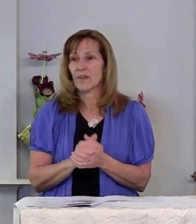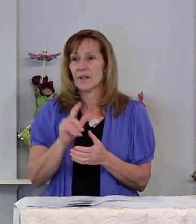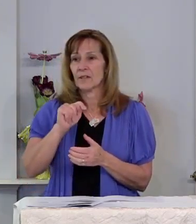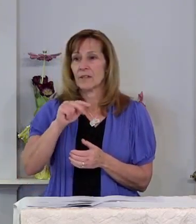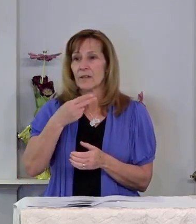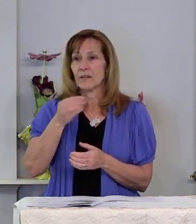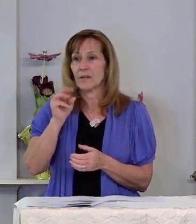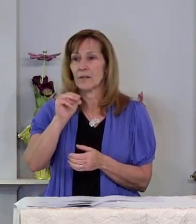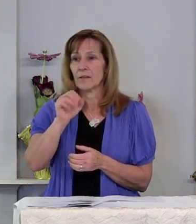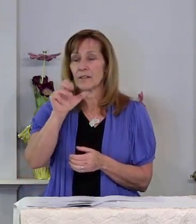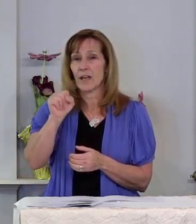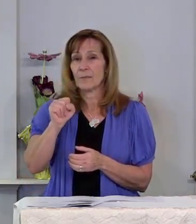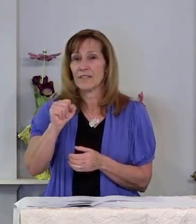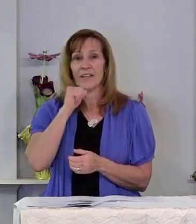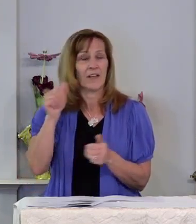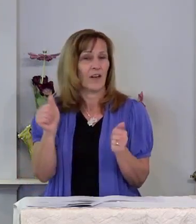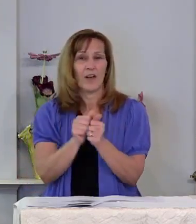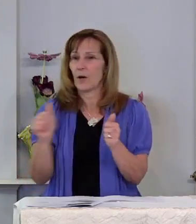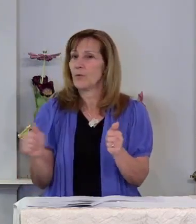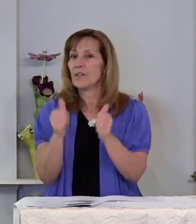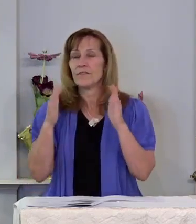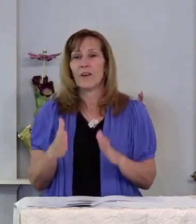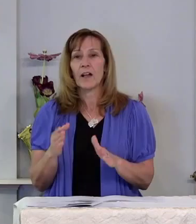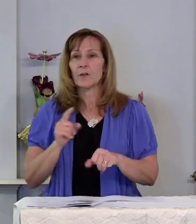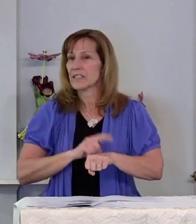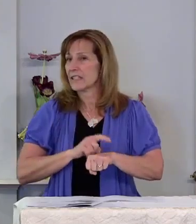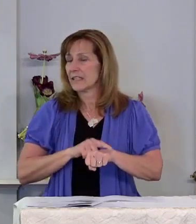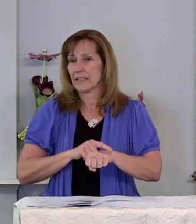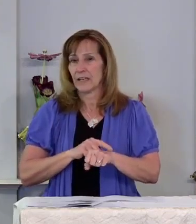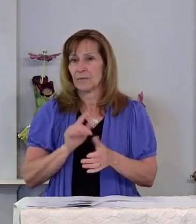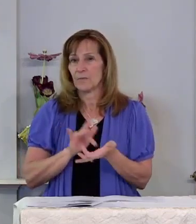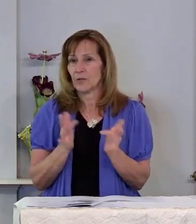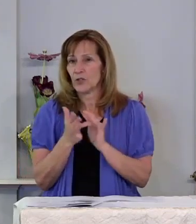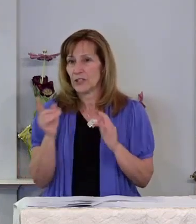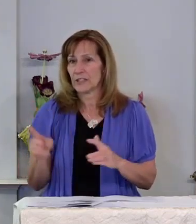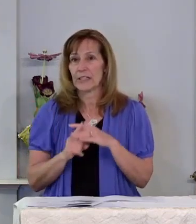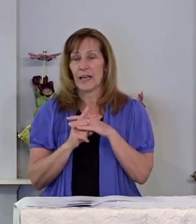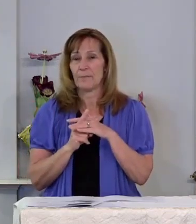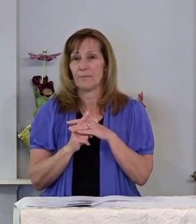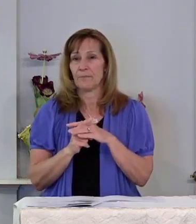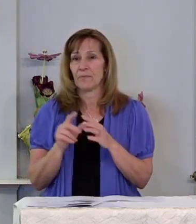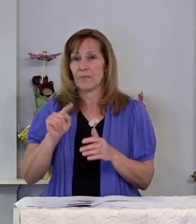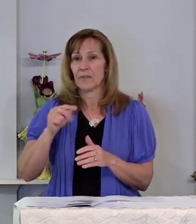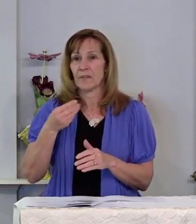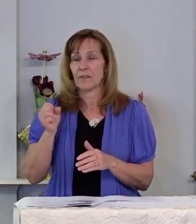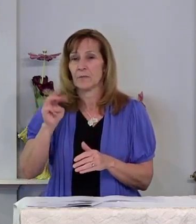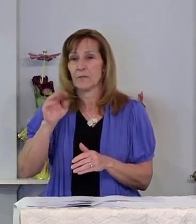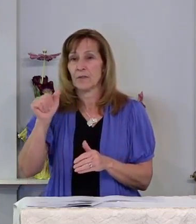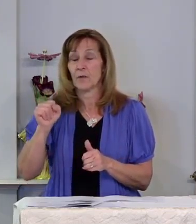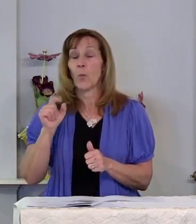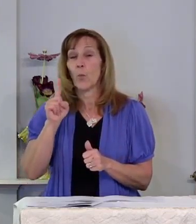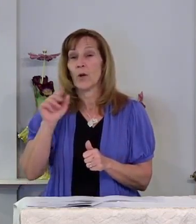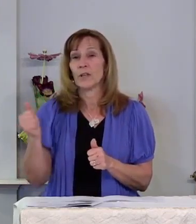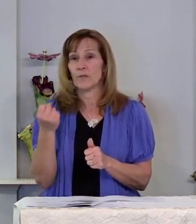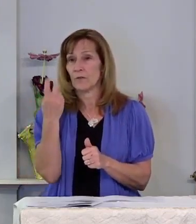Thomas was not with the followers when Jesus came. Thomas was one of the